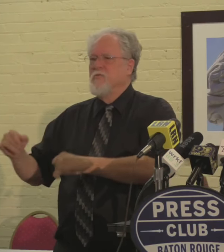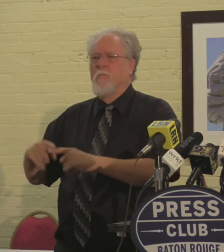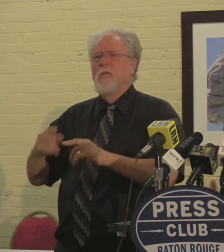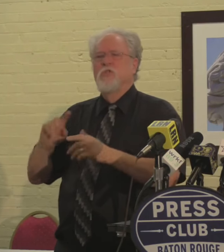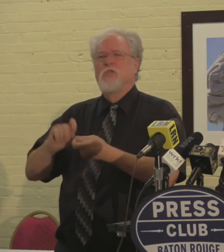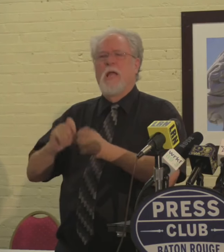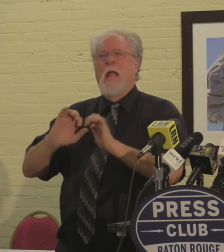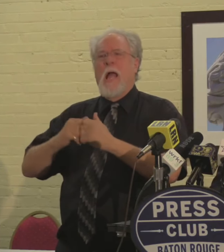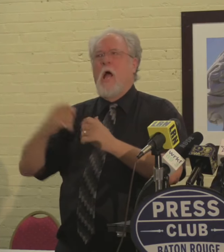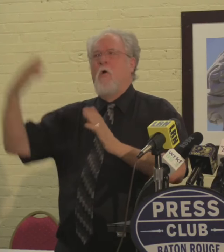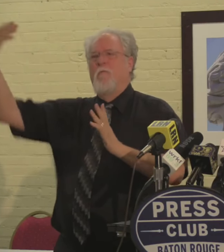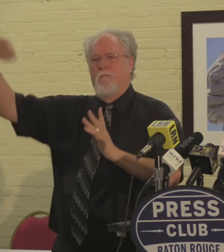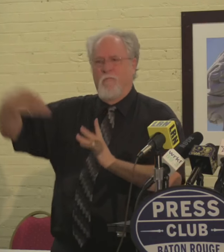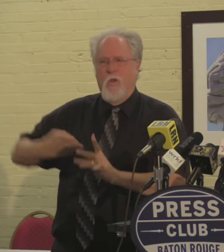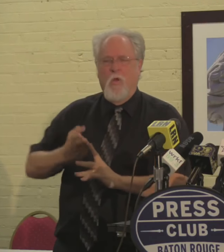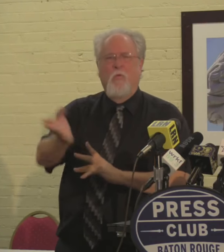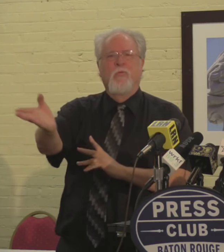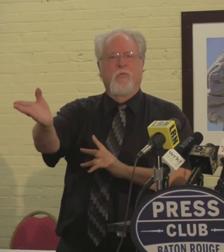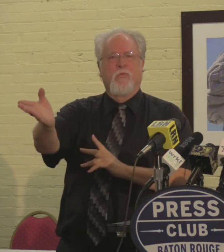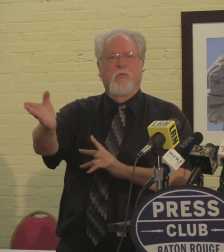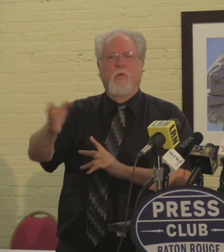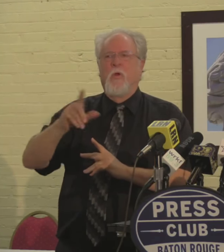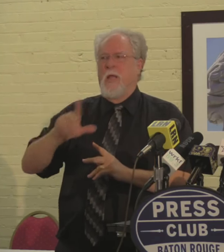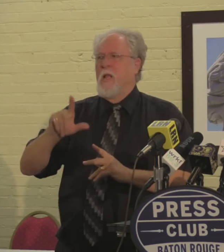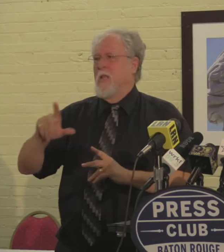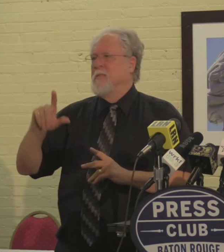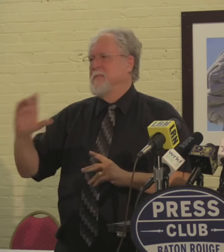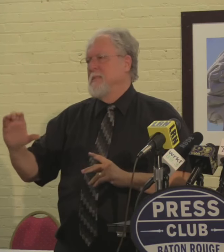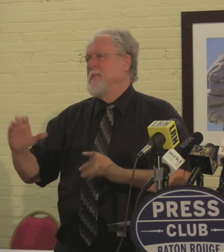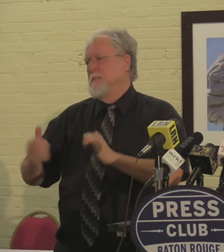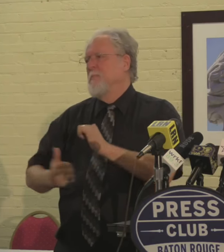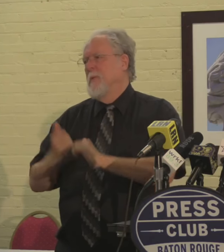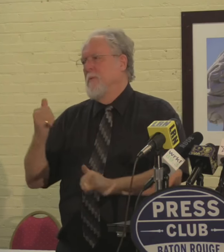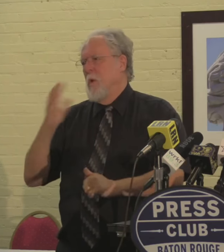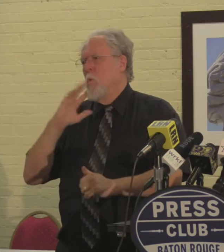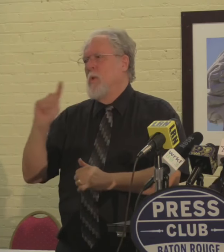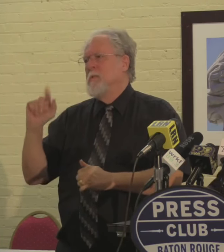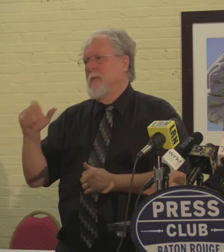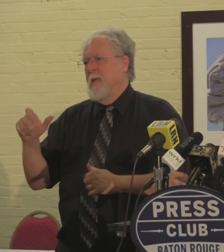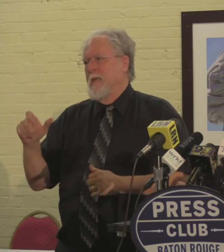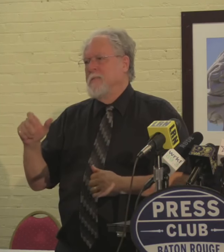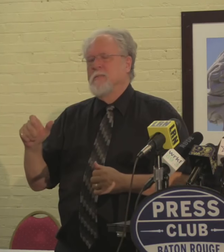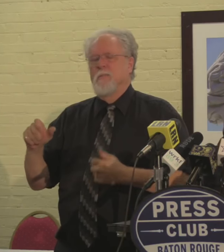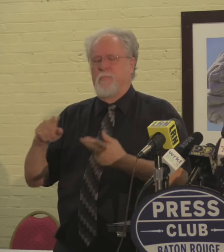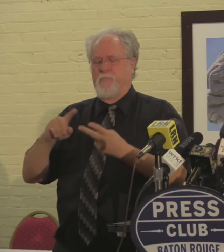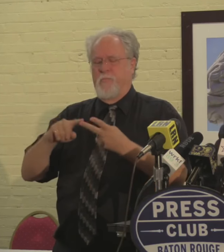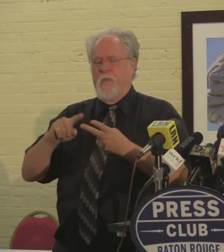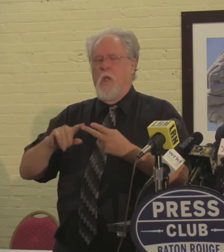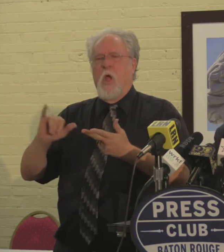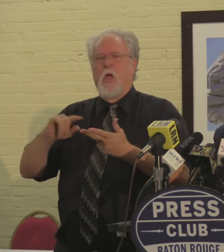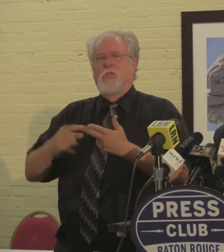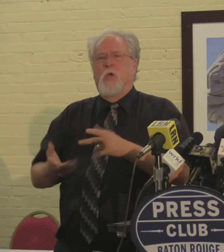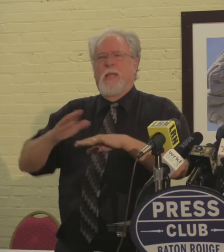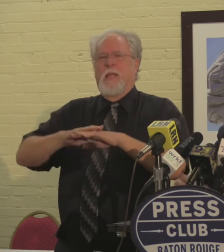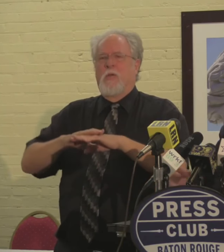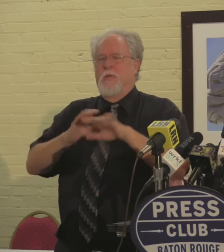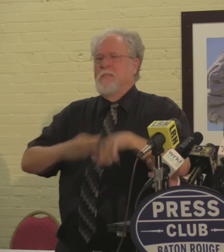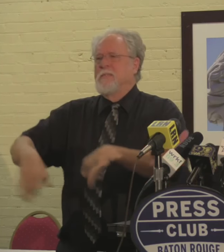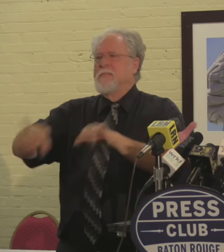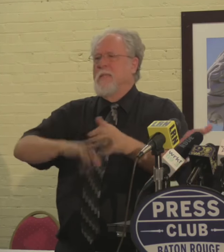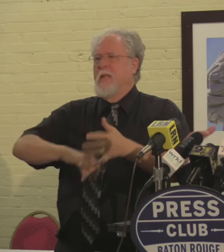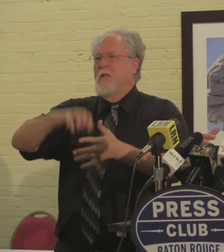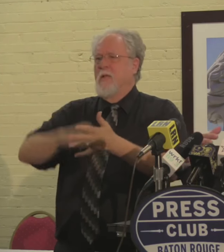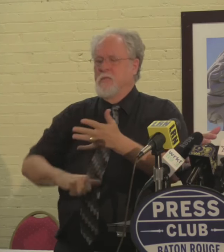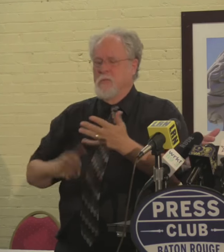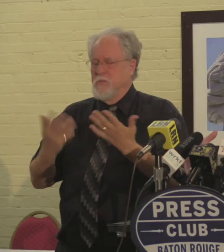way flow-through entities, LLCs primarily, will be taxed, and they also increased the standard deduction. So we